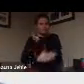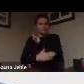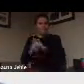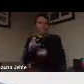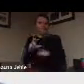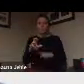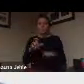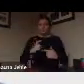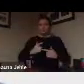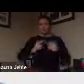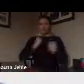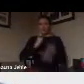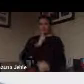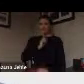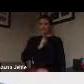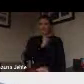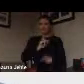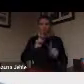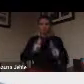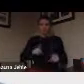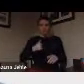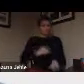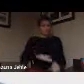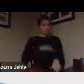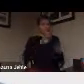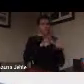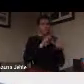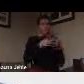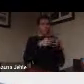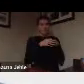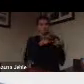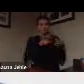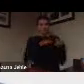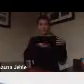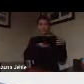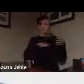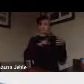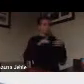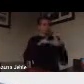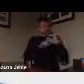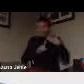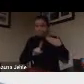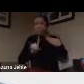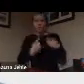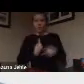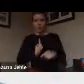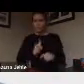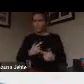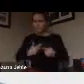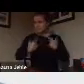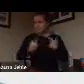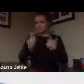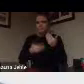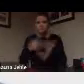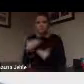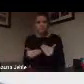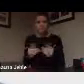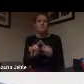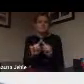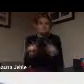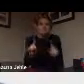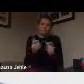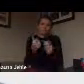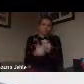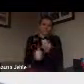a single, even though you grew up in a family with 9 children. So it's different for every person. But